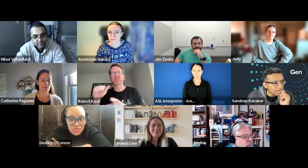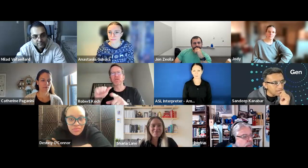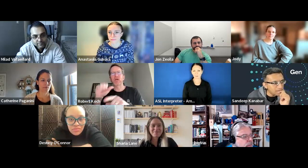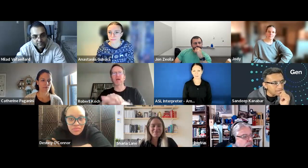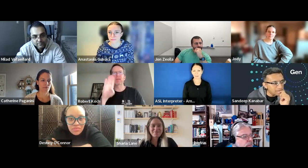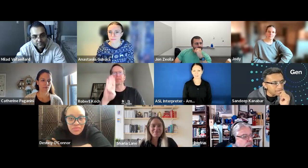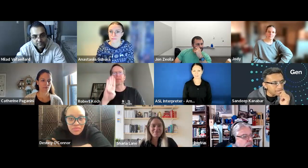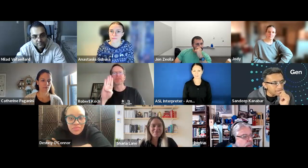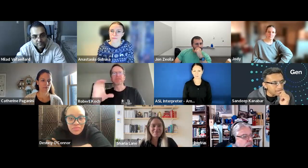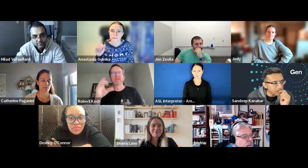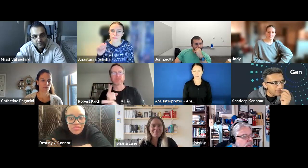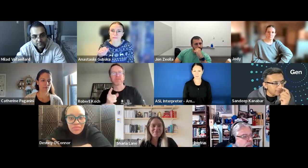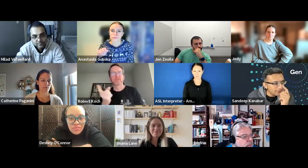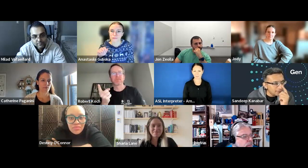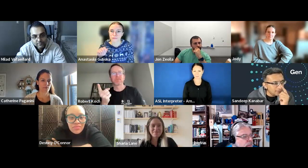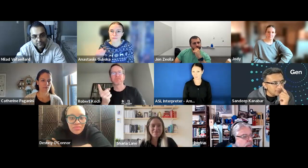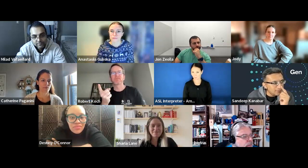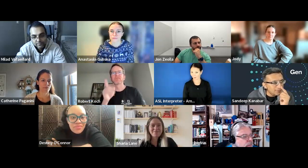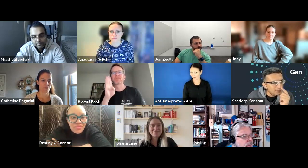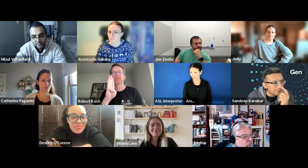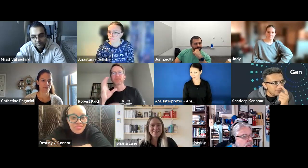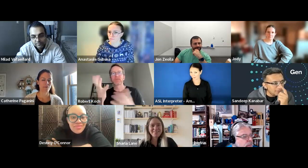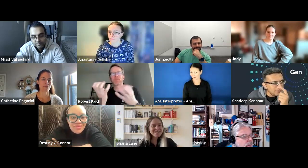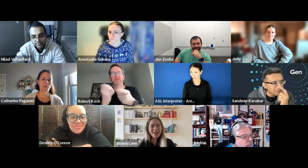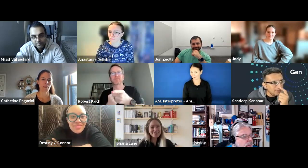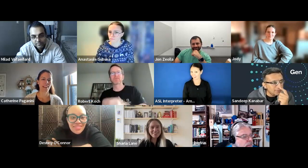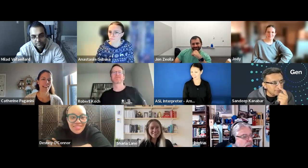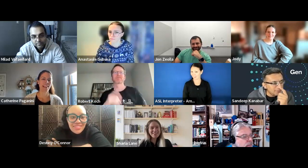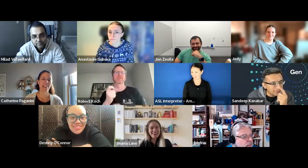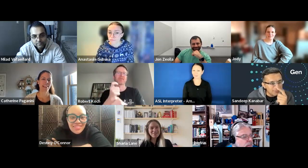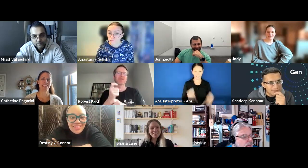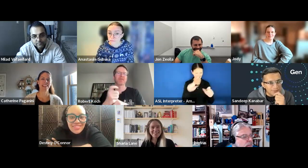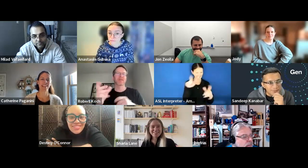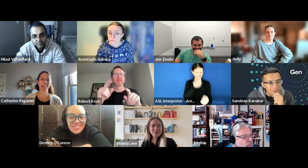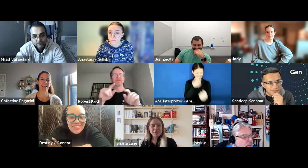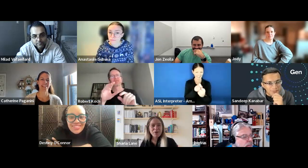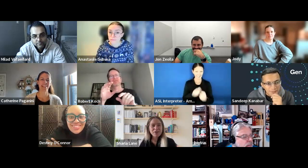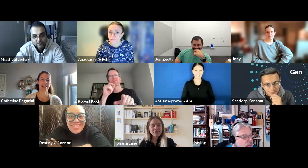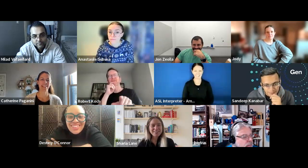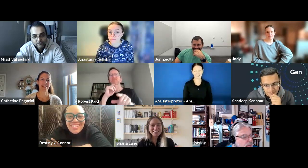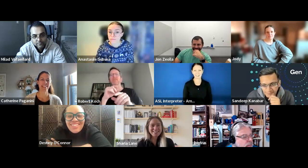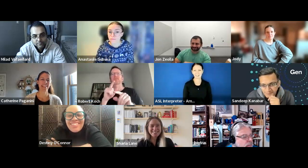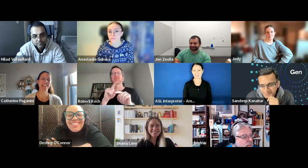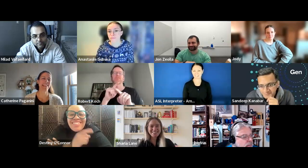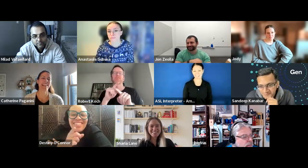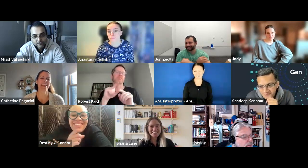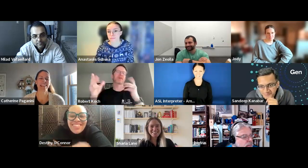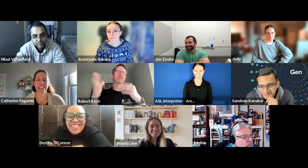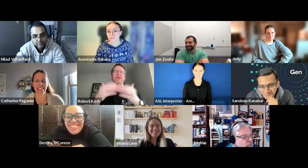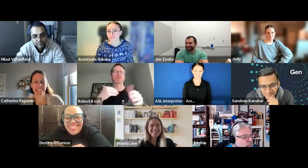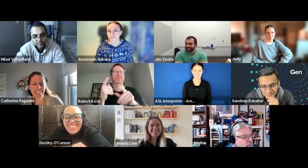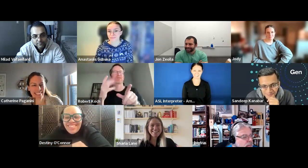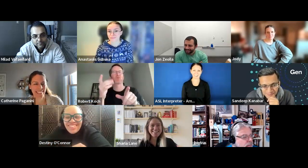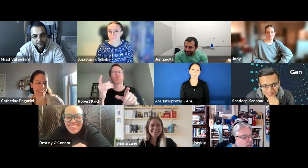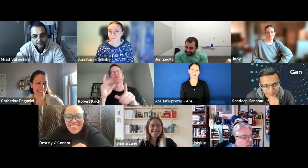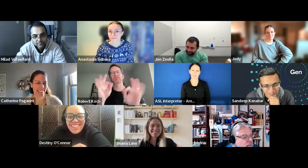And maybe we can get Anastasia on BBC, right? Exactly. Yeah. Start small. Just teasing,